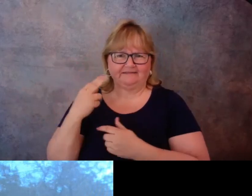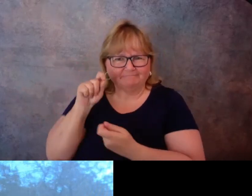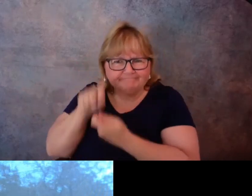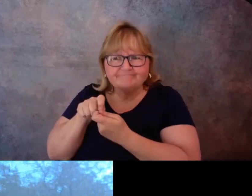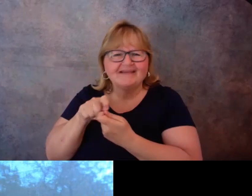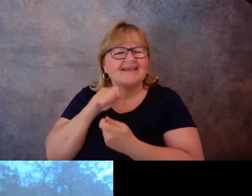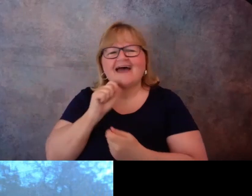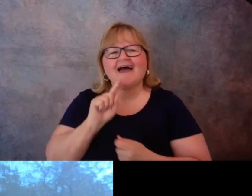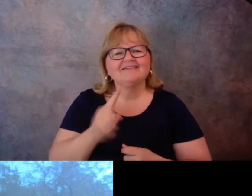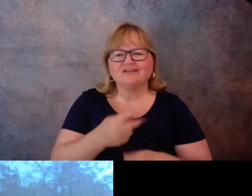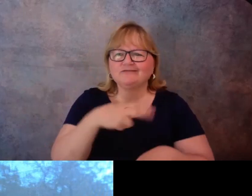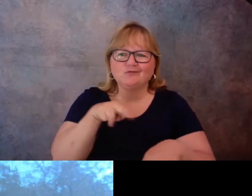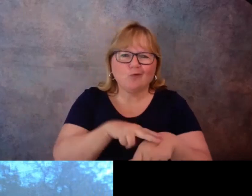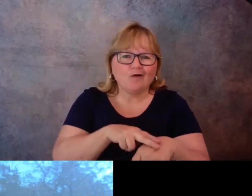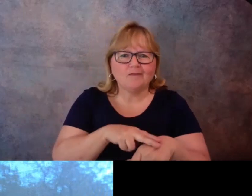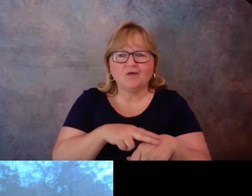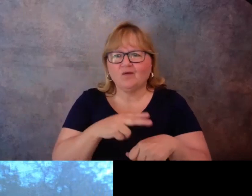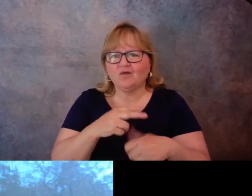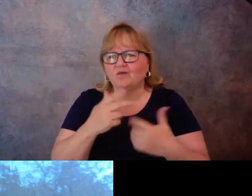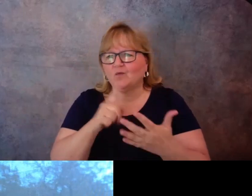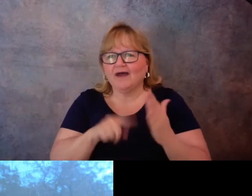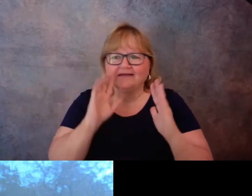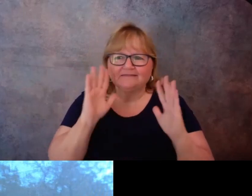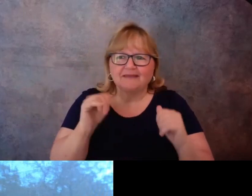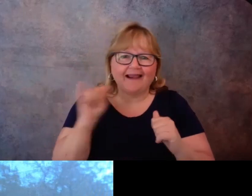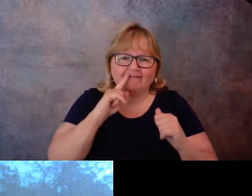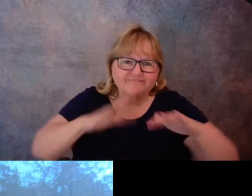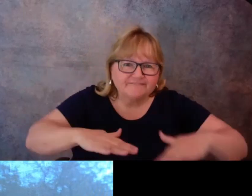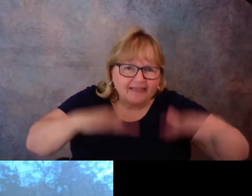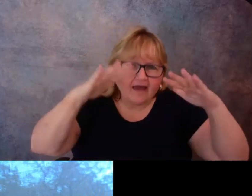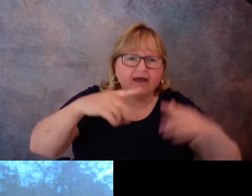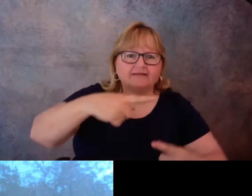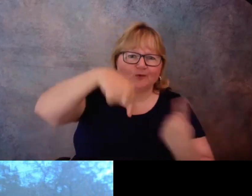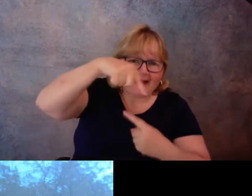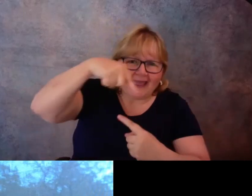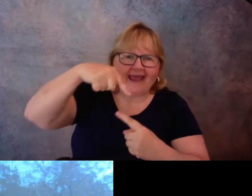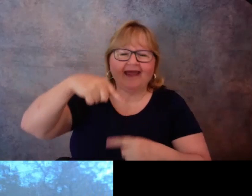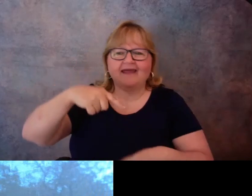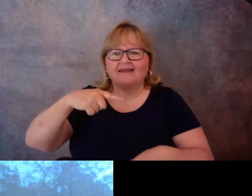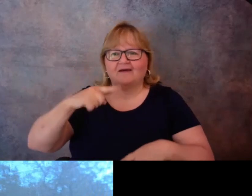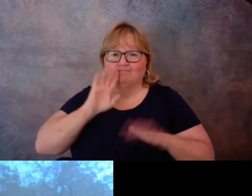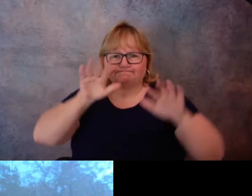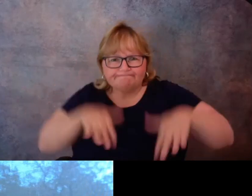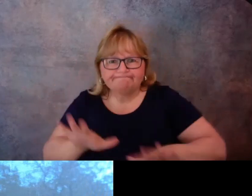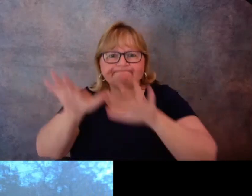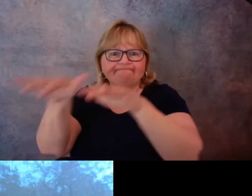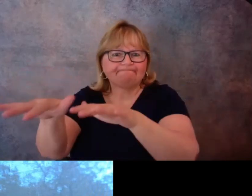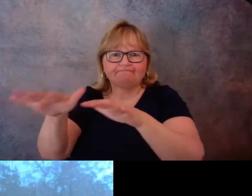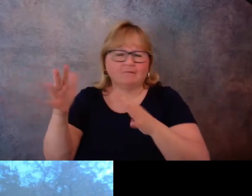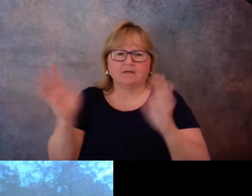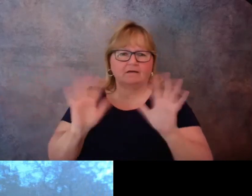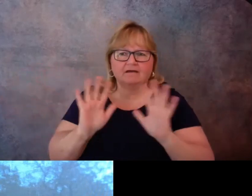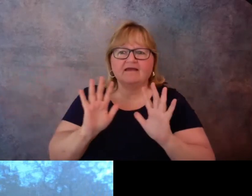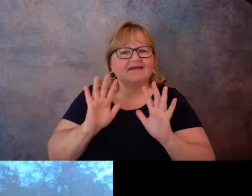the normal things you would expect, like floods, tornadoes, tsunamis, but